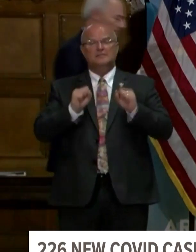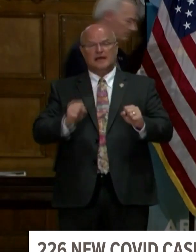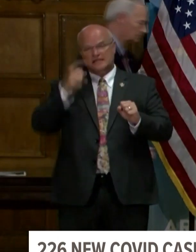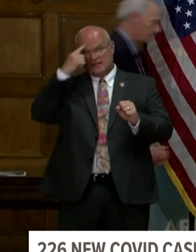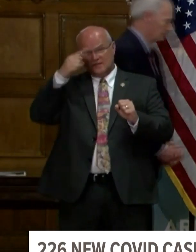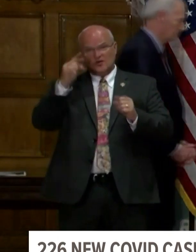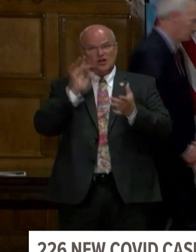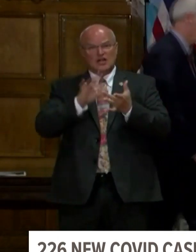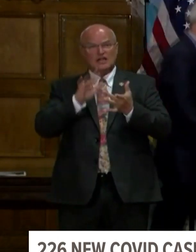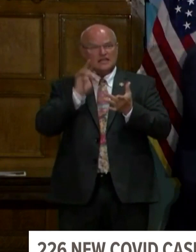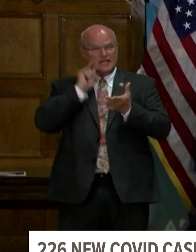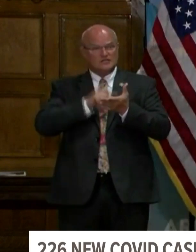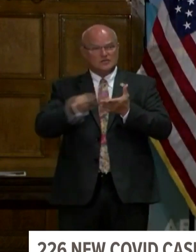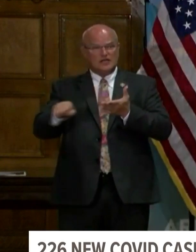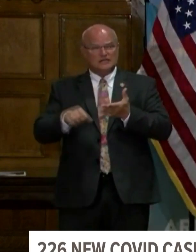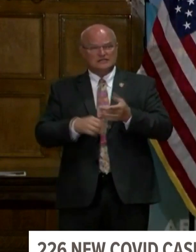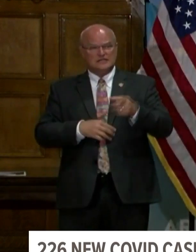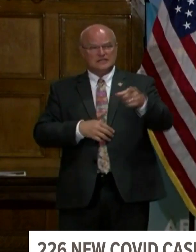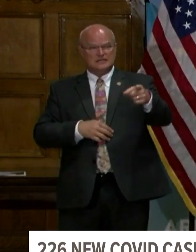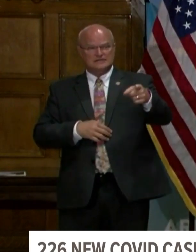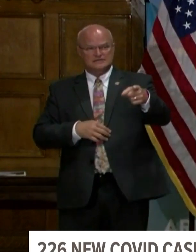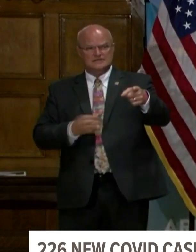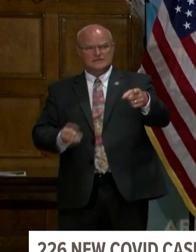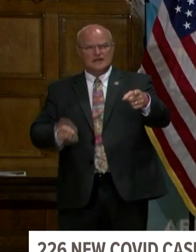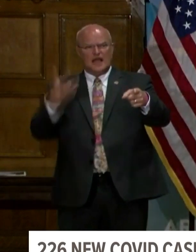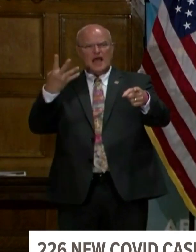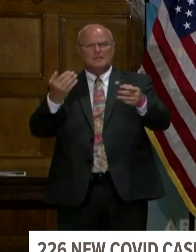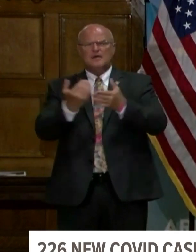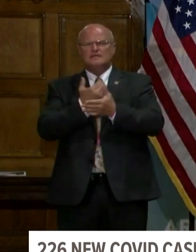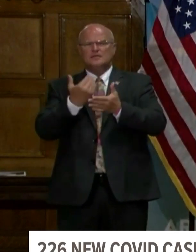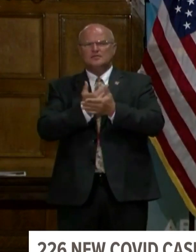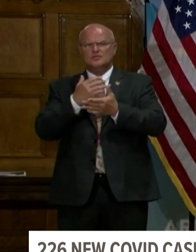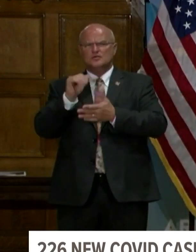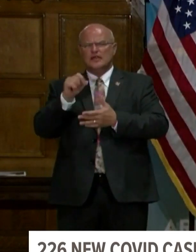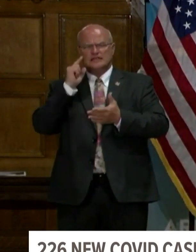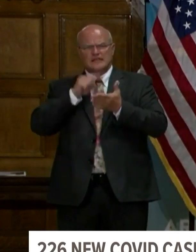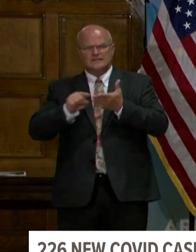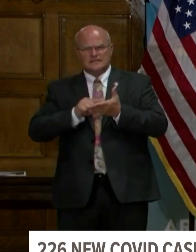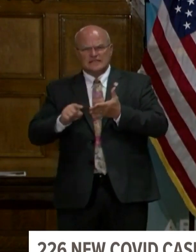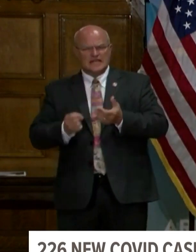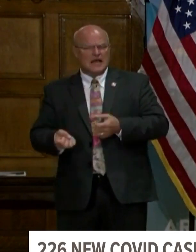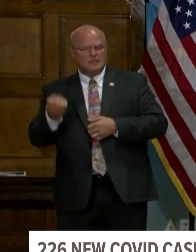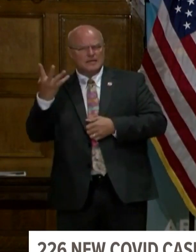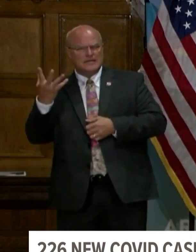for contact tracing. Do you know how many of the new cases still need to be investigated?